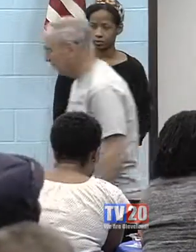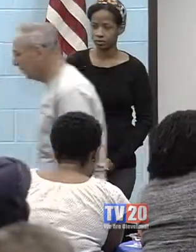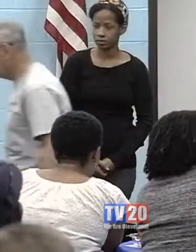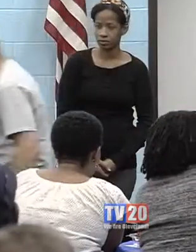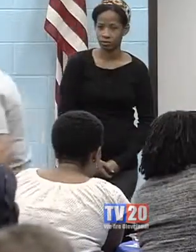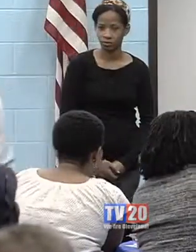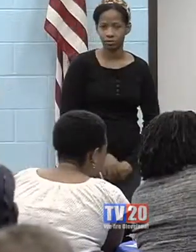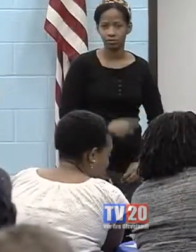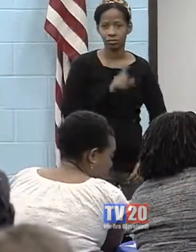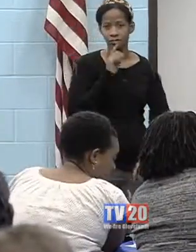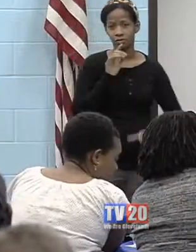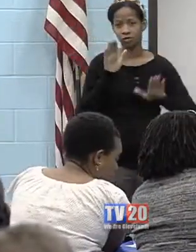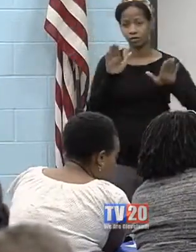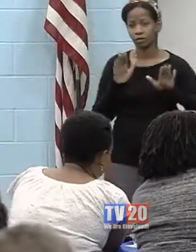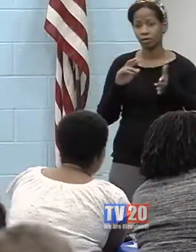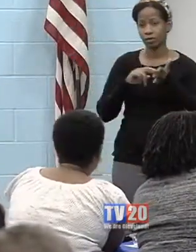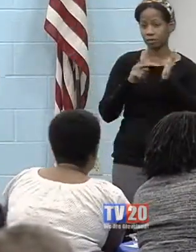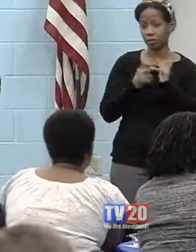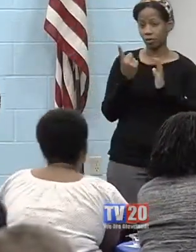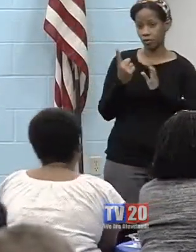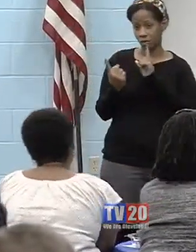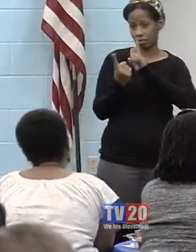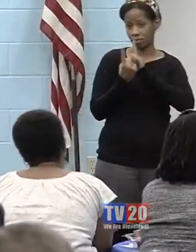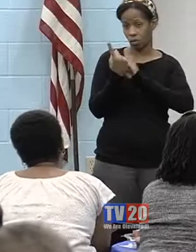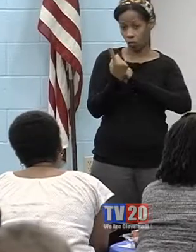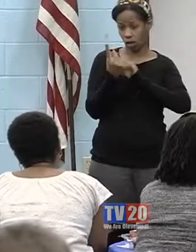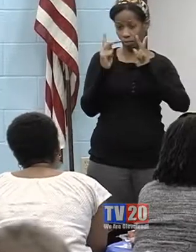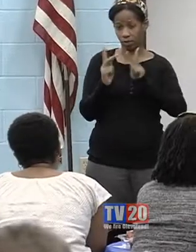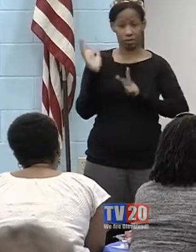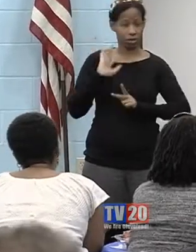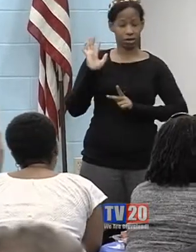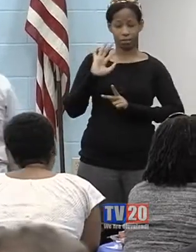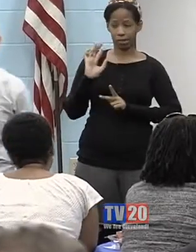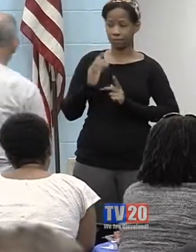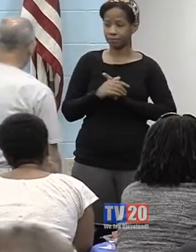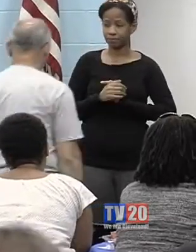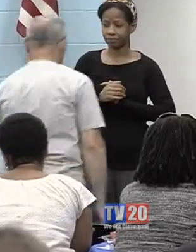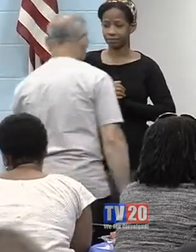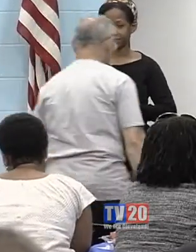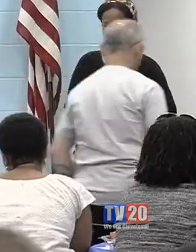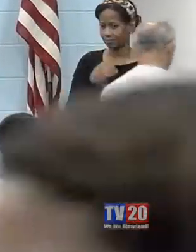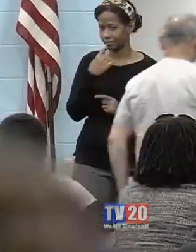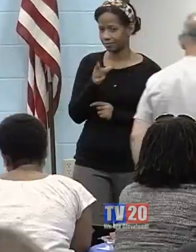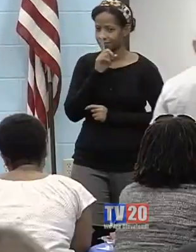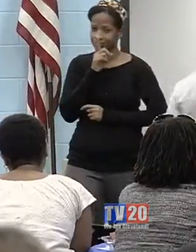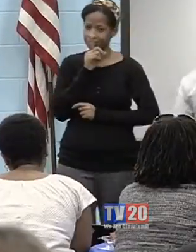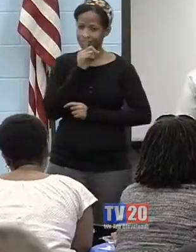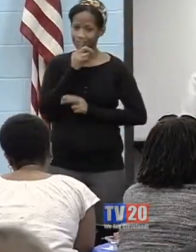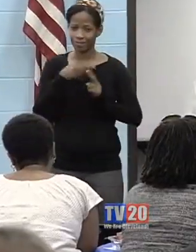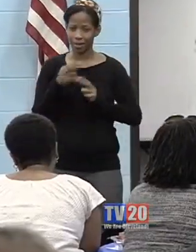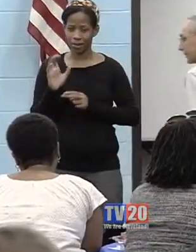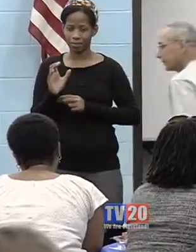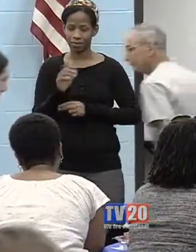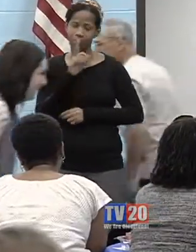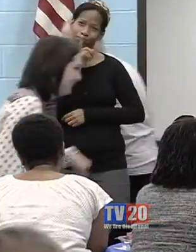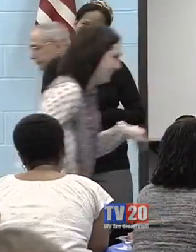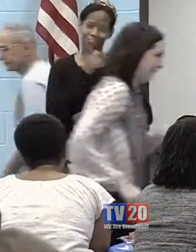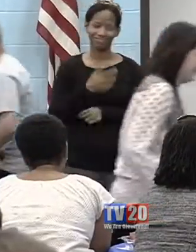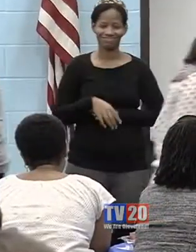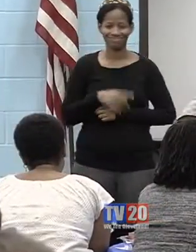reality is. When we met with one particular elected official, who shall be nameless, in Columbus, he